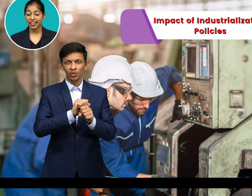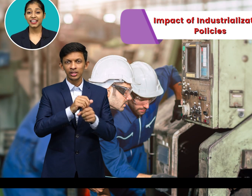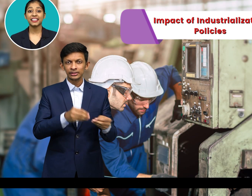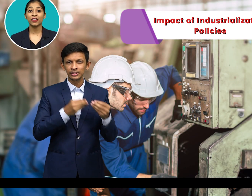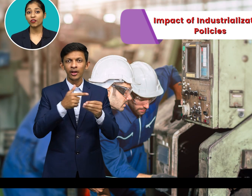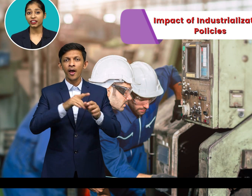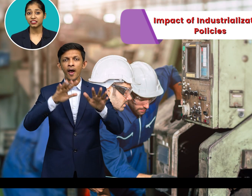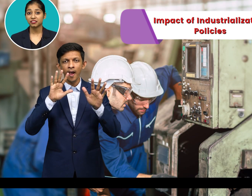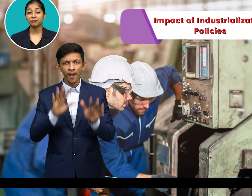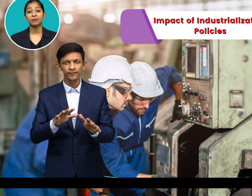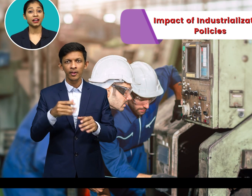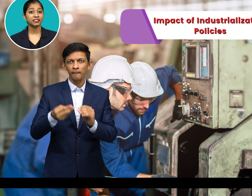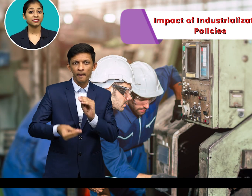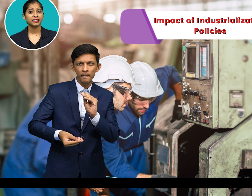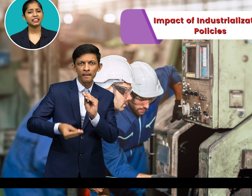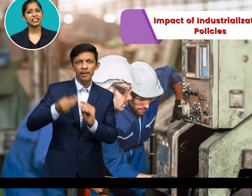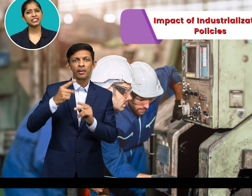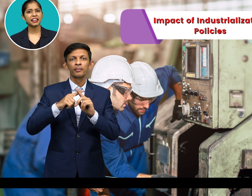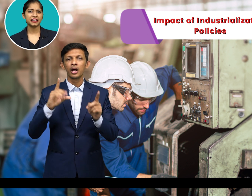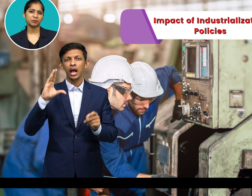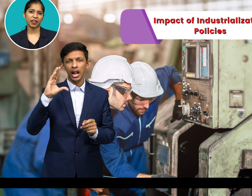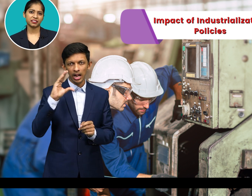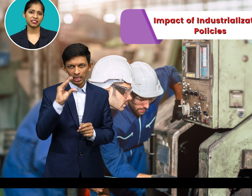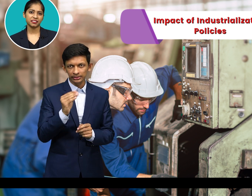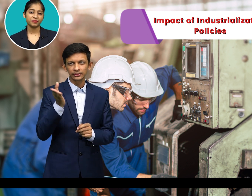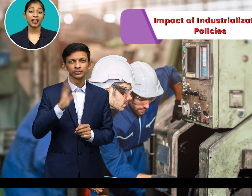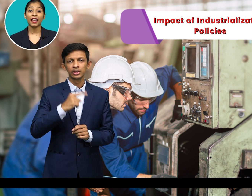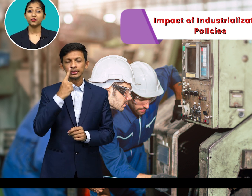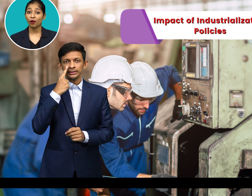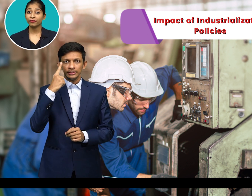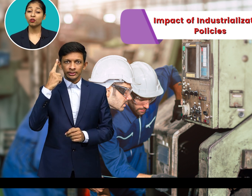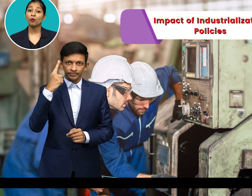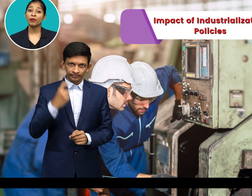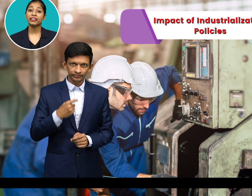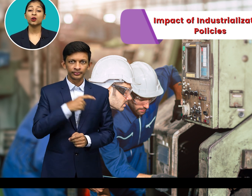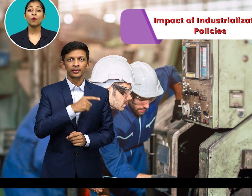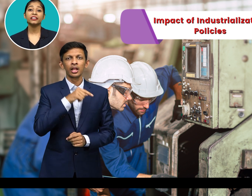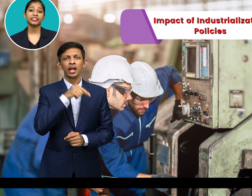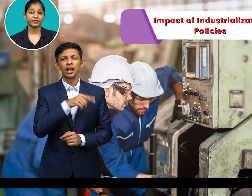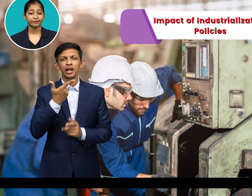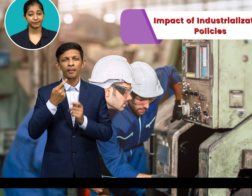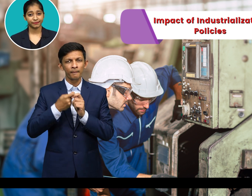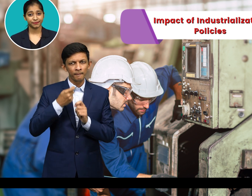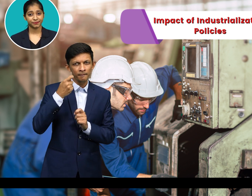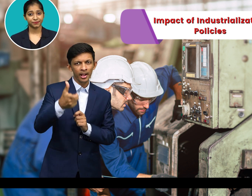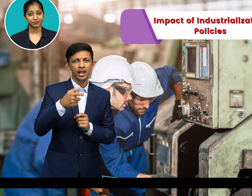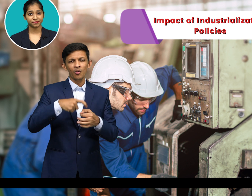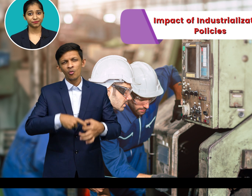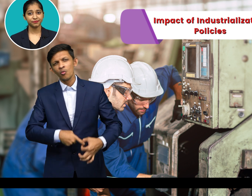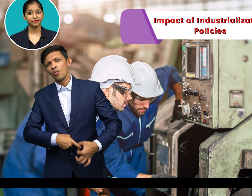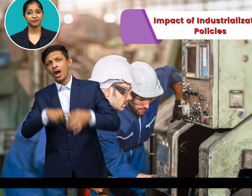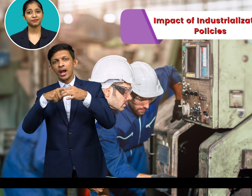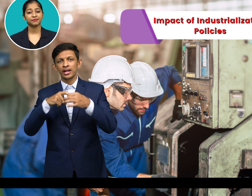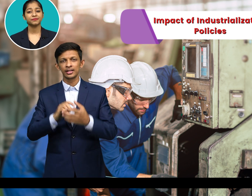Employment has increased but less than expected and of low paying quality.